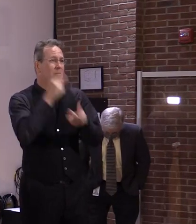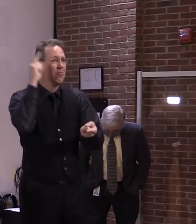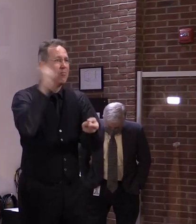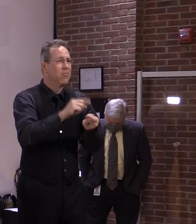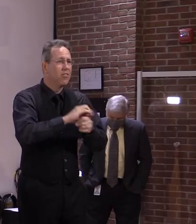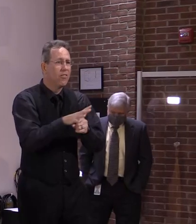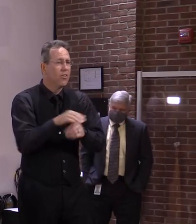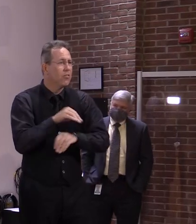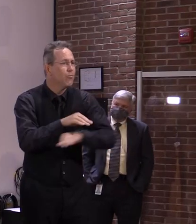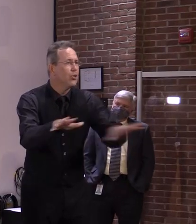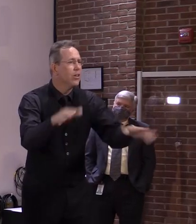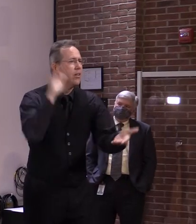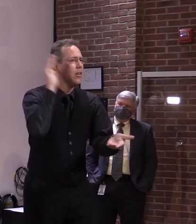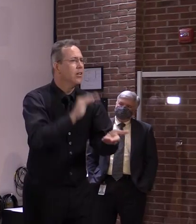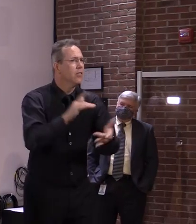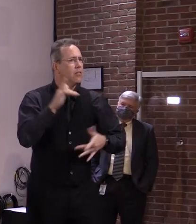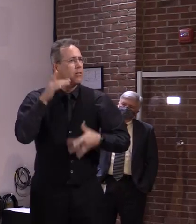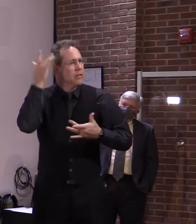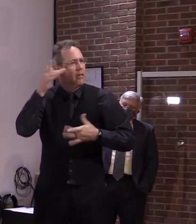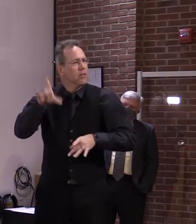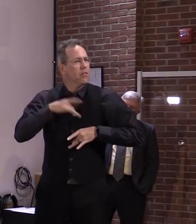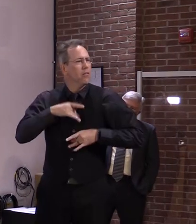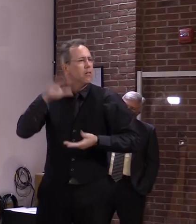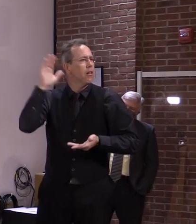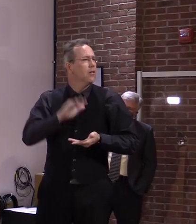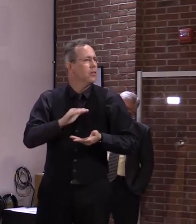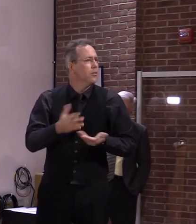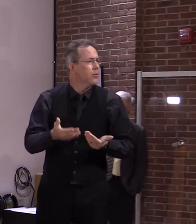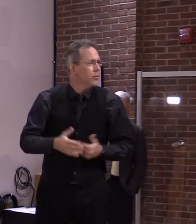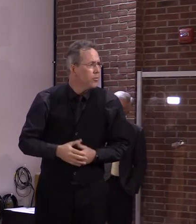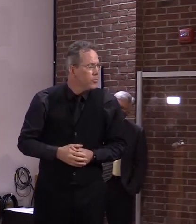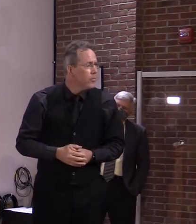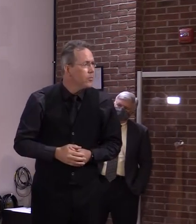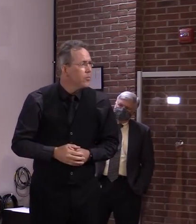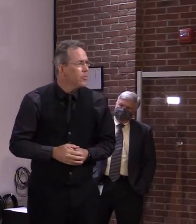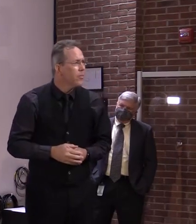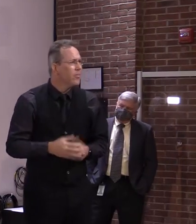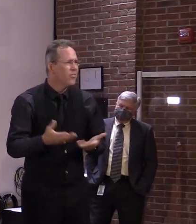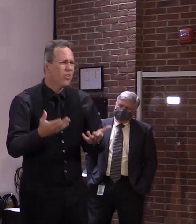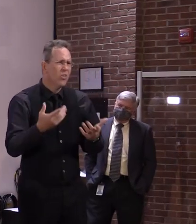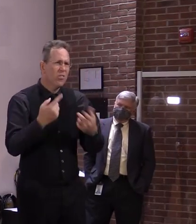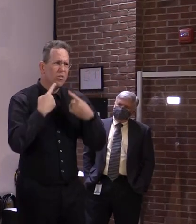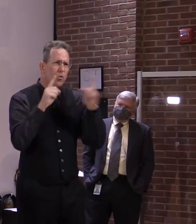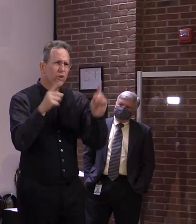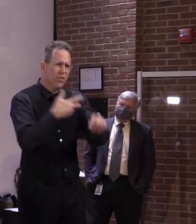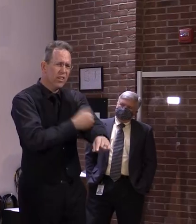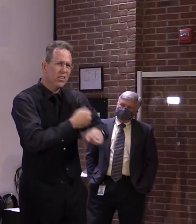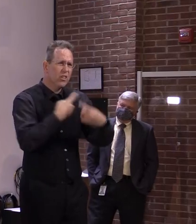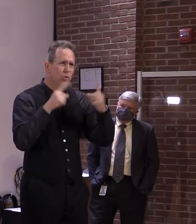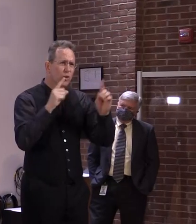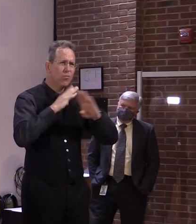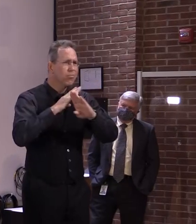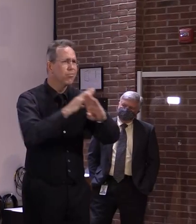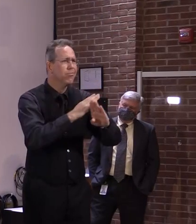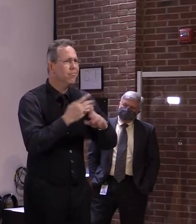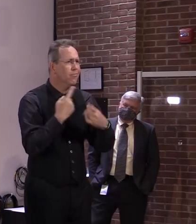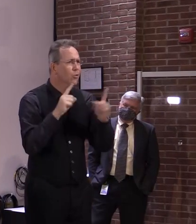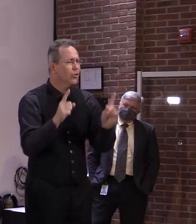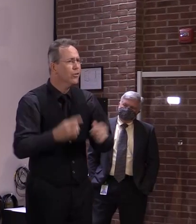equal protection. Now, the other part of your question sort of goes towards the transmissibility